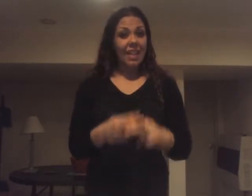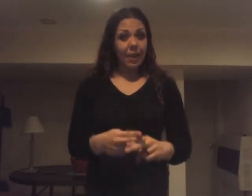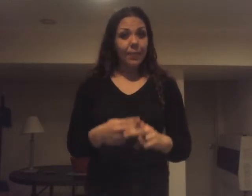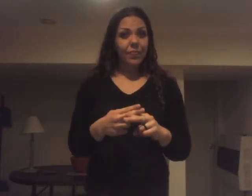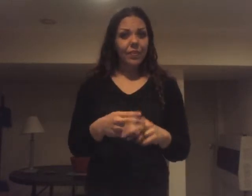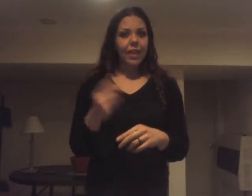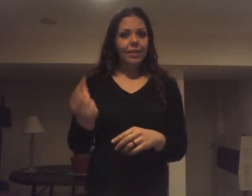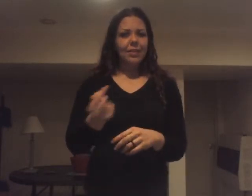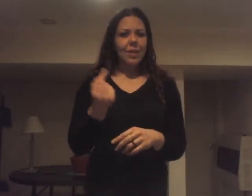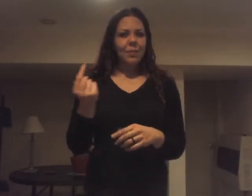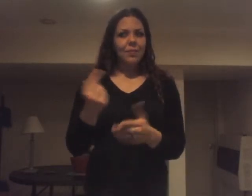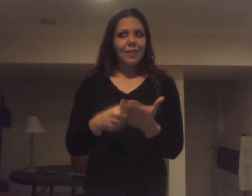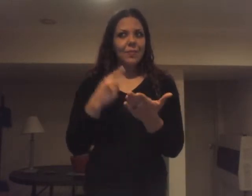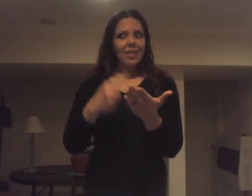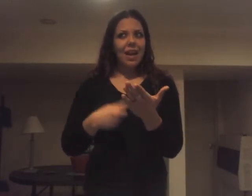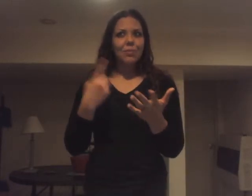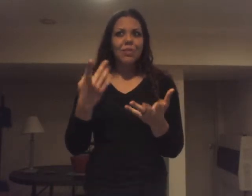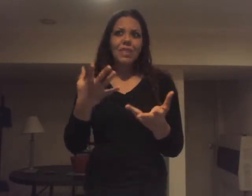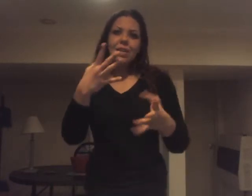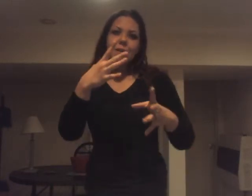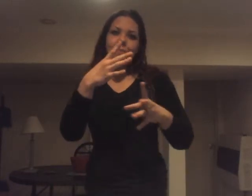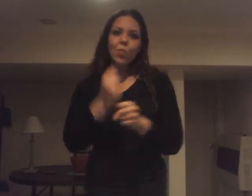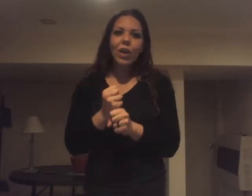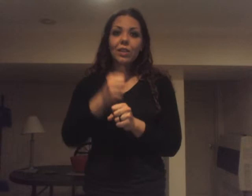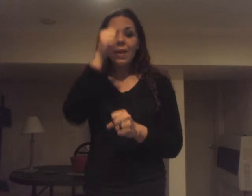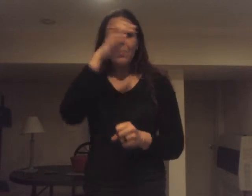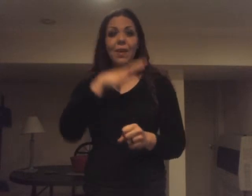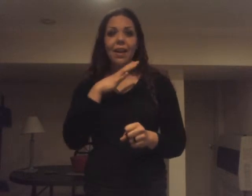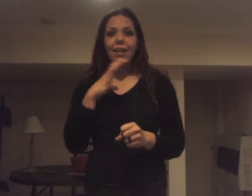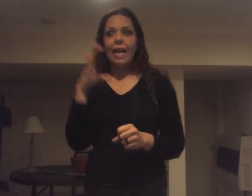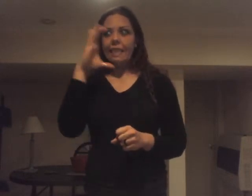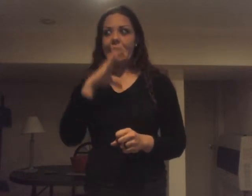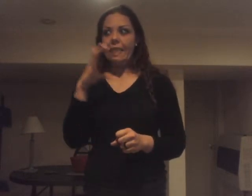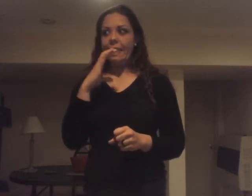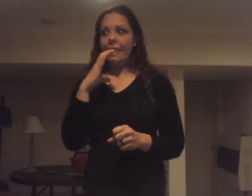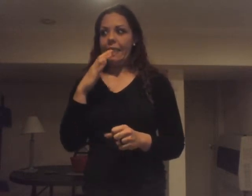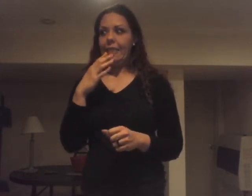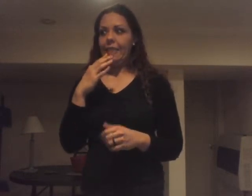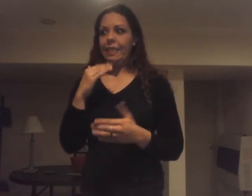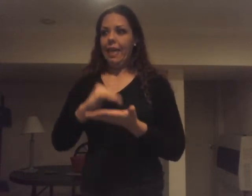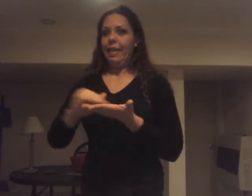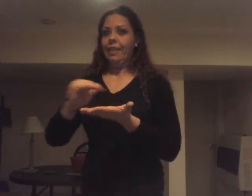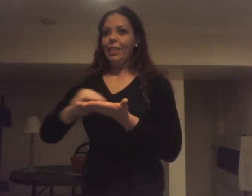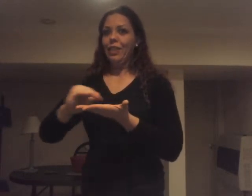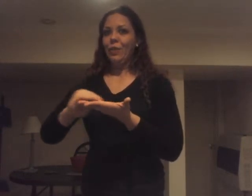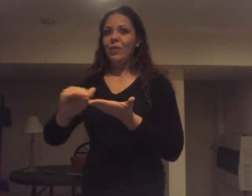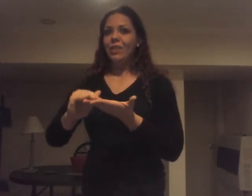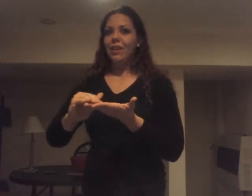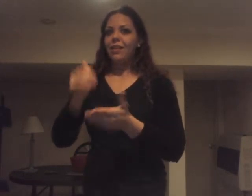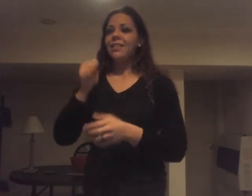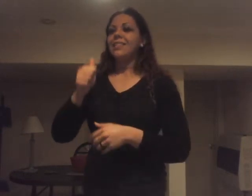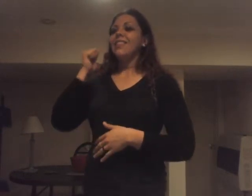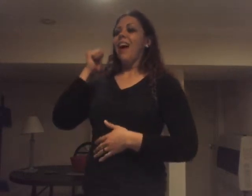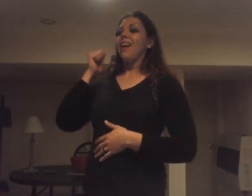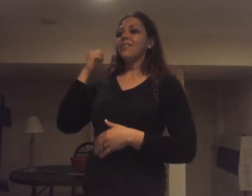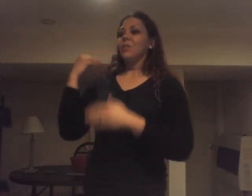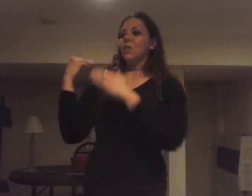embraced by men who are seeking an excuse to deny responsibility for their